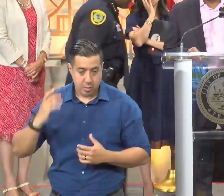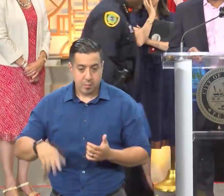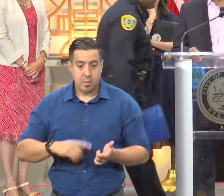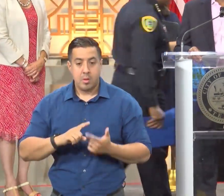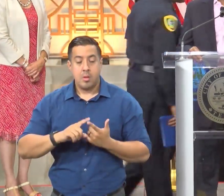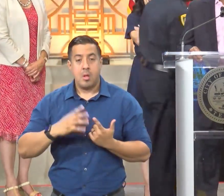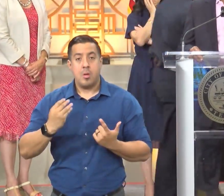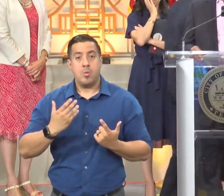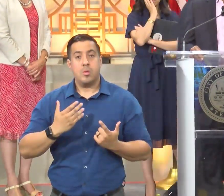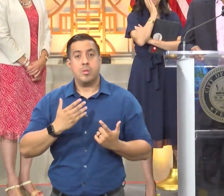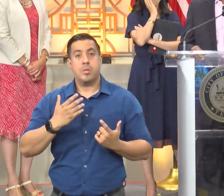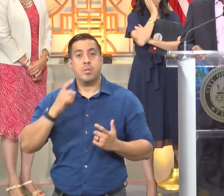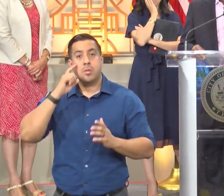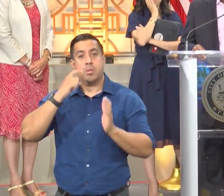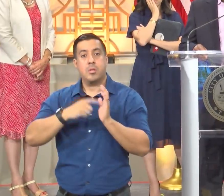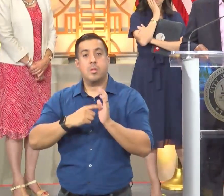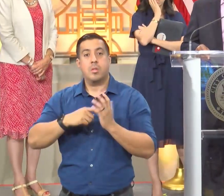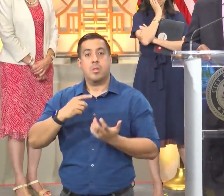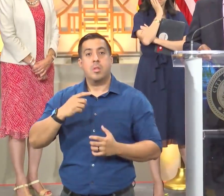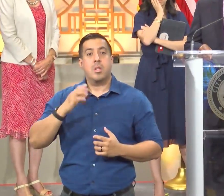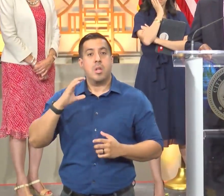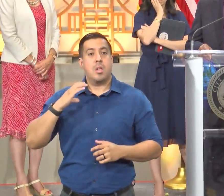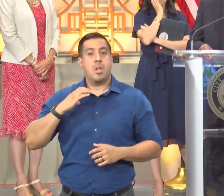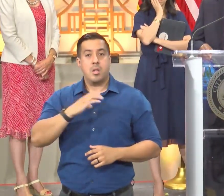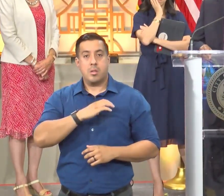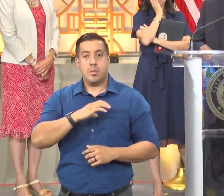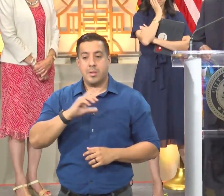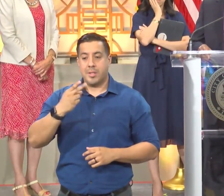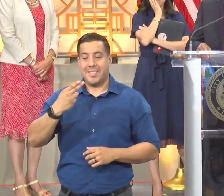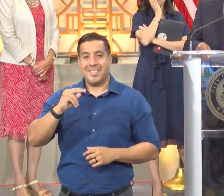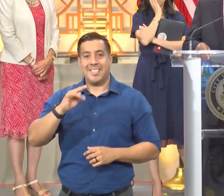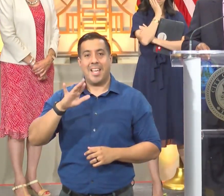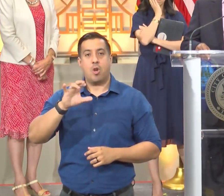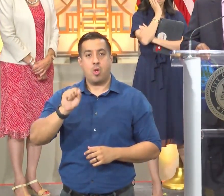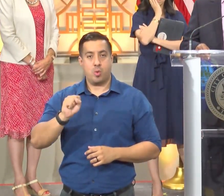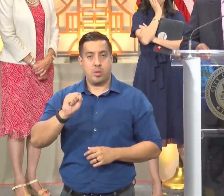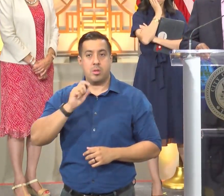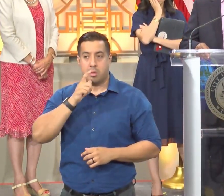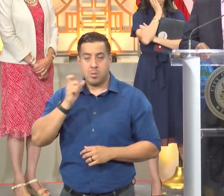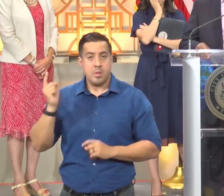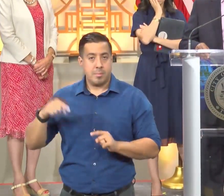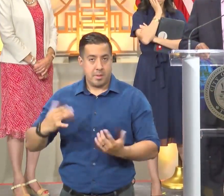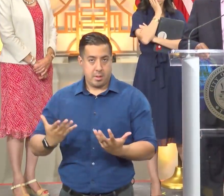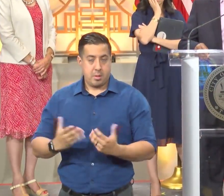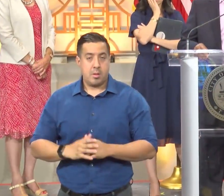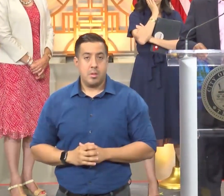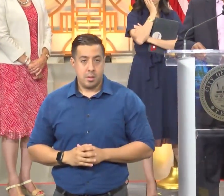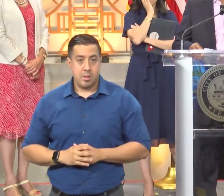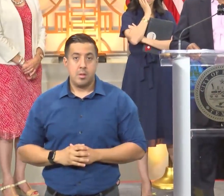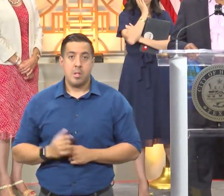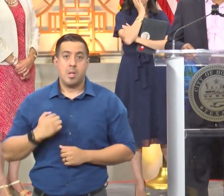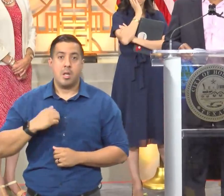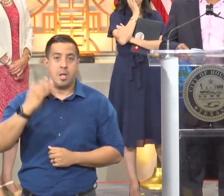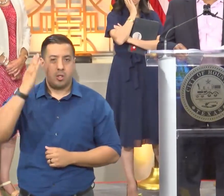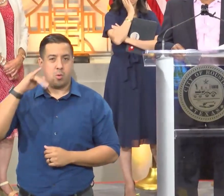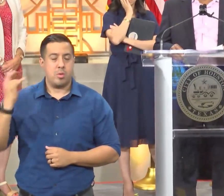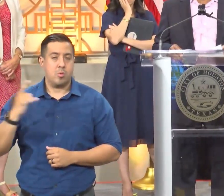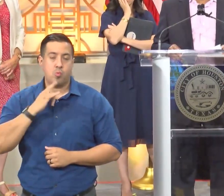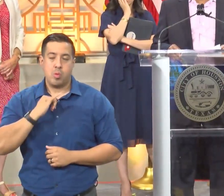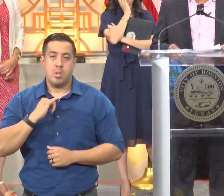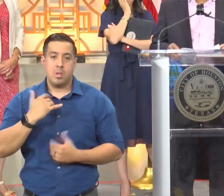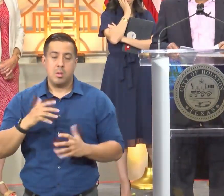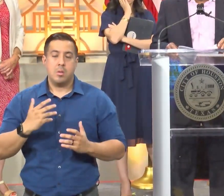acknowledge Councilmember Carla Cisneros for being here, and I know how passionate she is